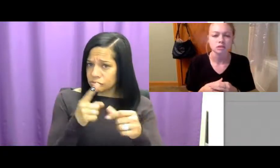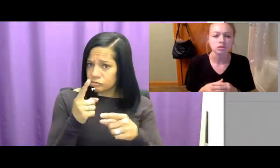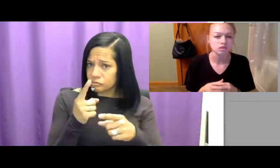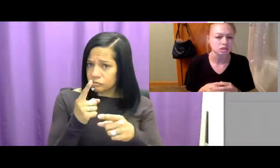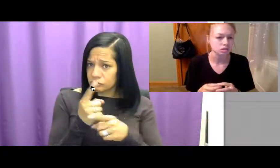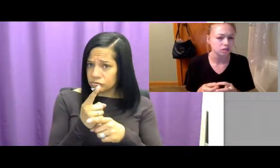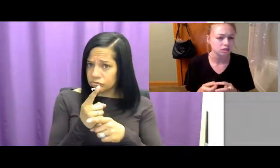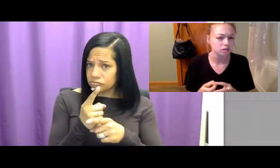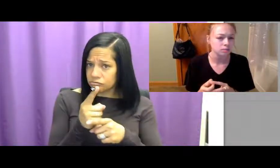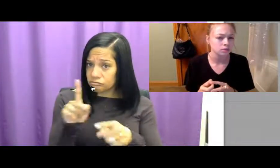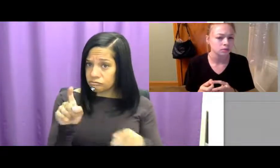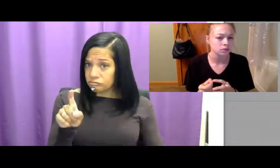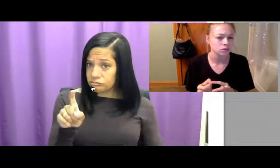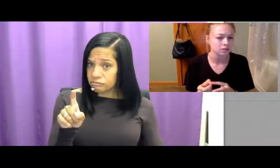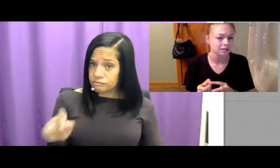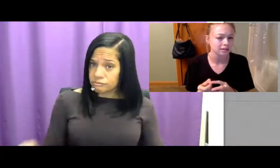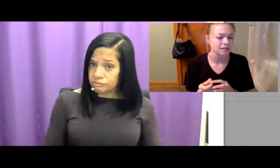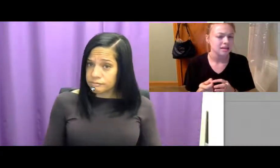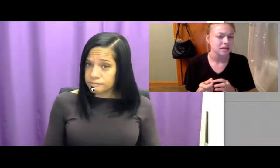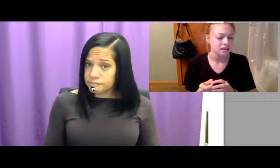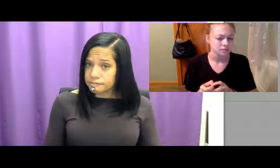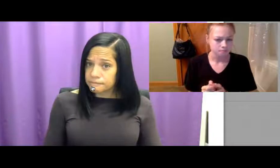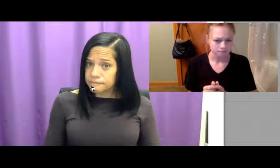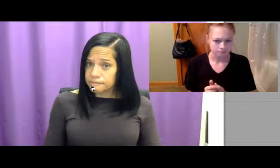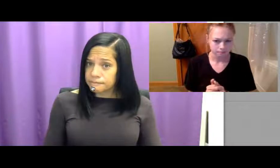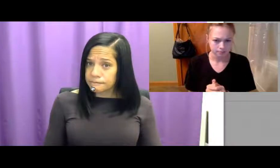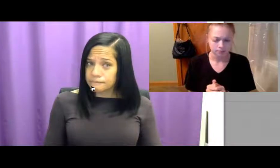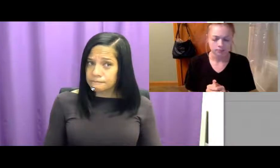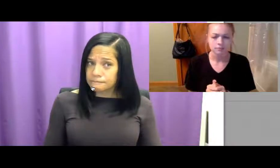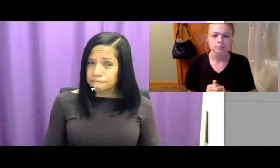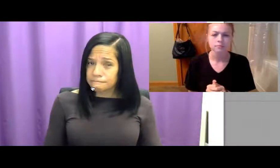My Social Security number first, right?